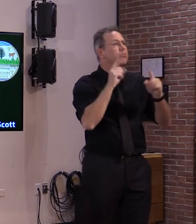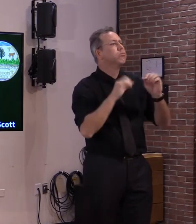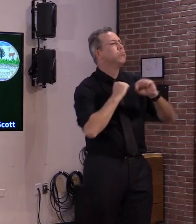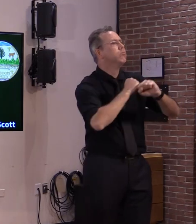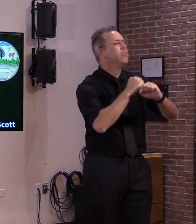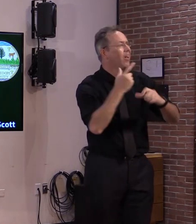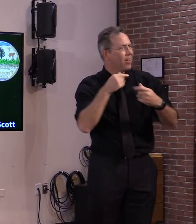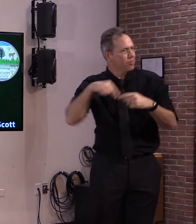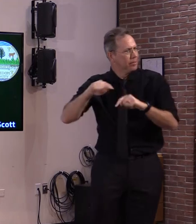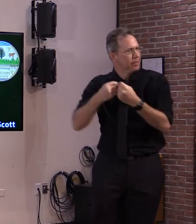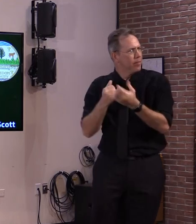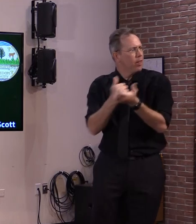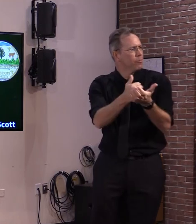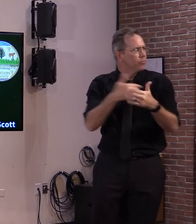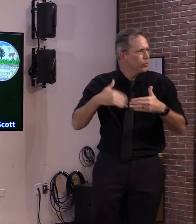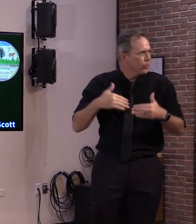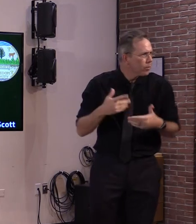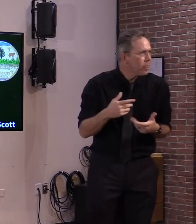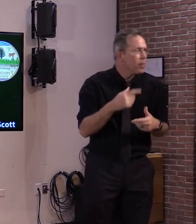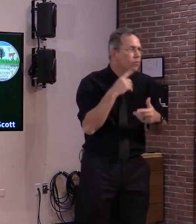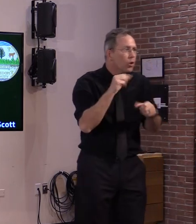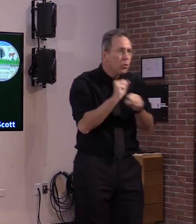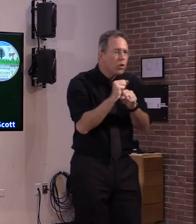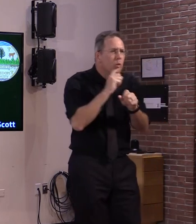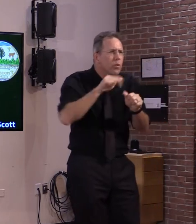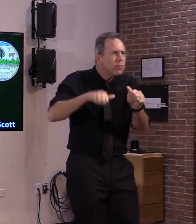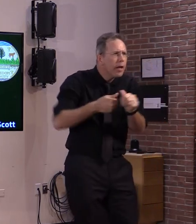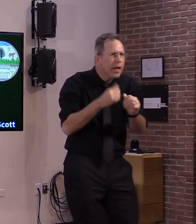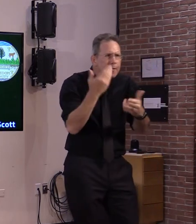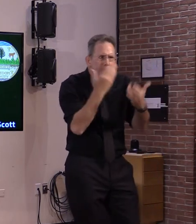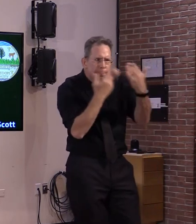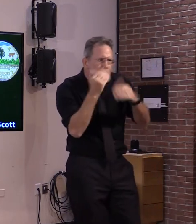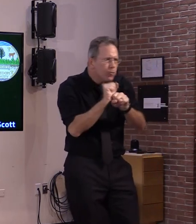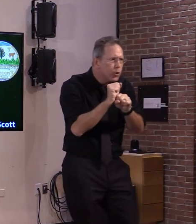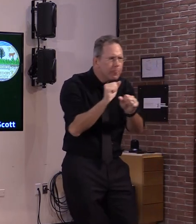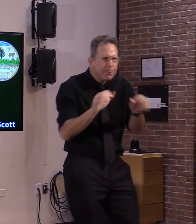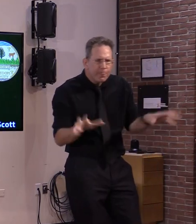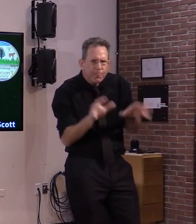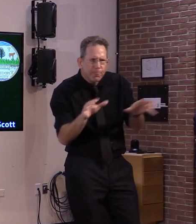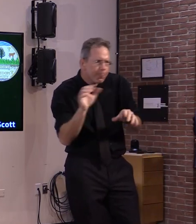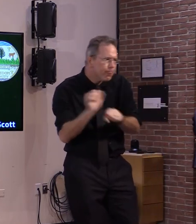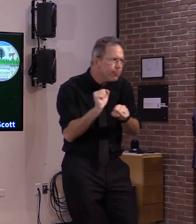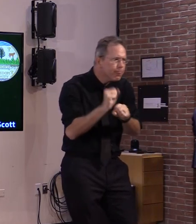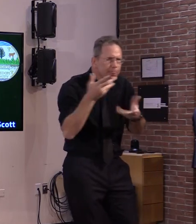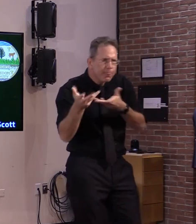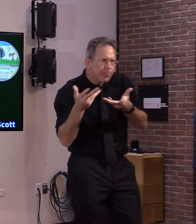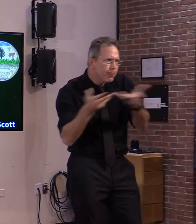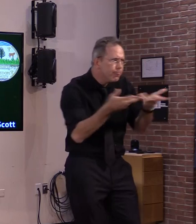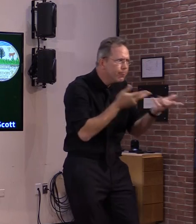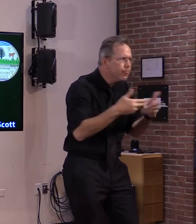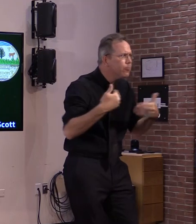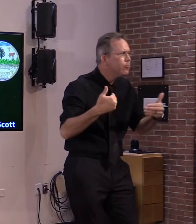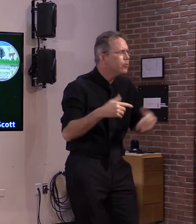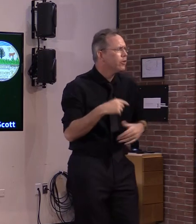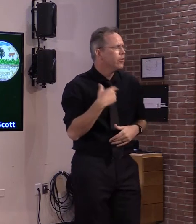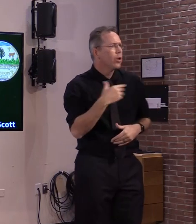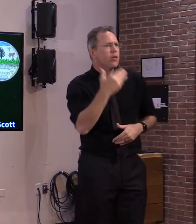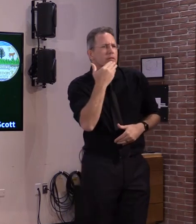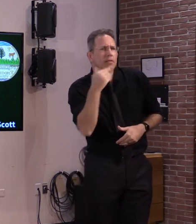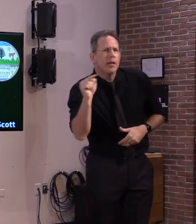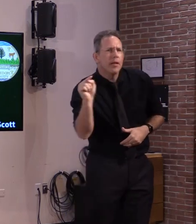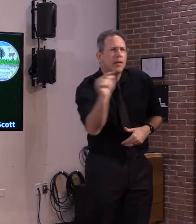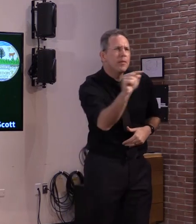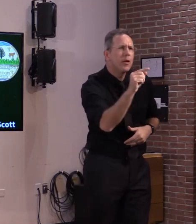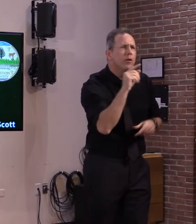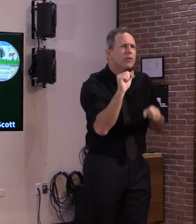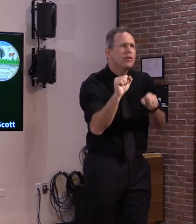government who have worked behind the scenes every day. So with that in mind, I want to thank each and every state employee who has been